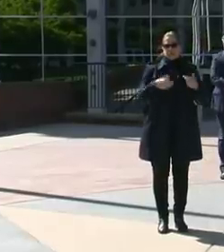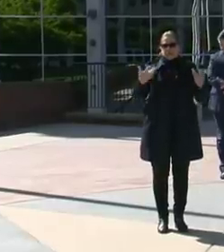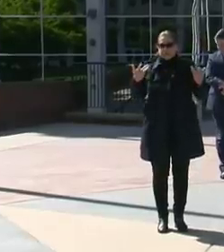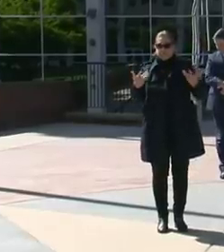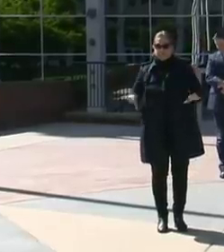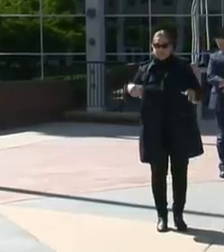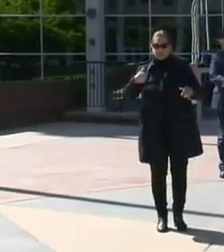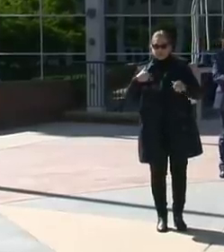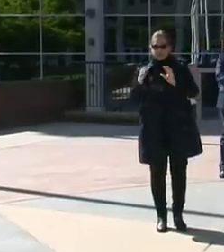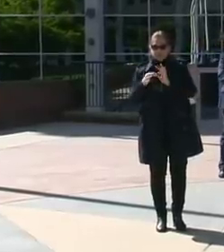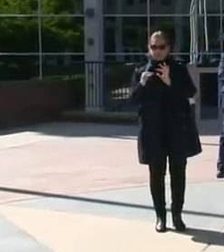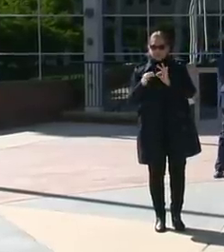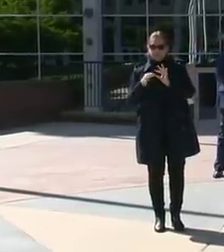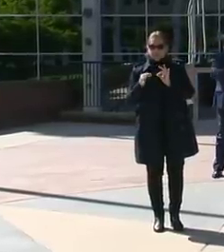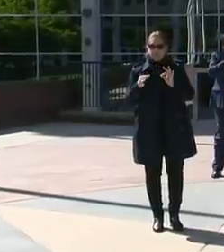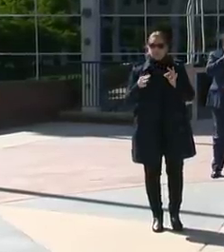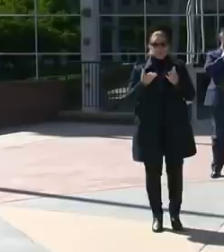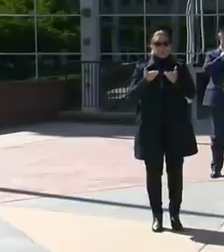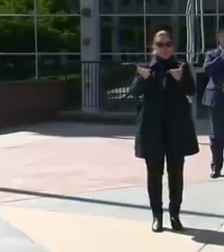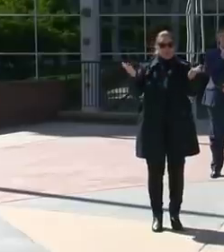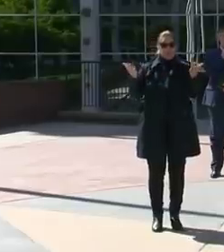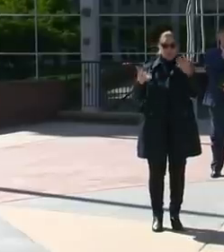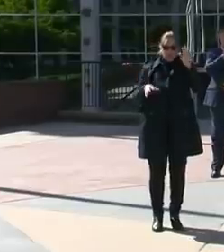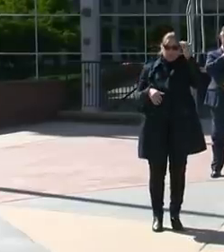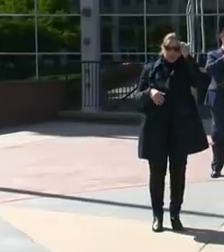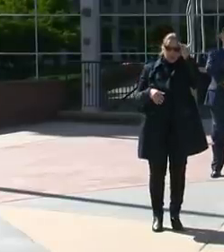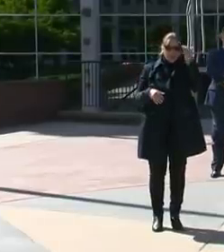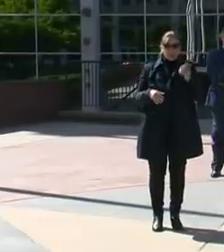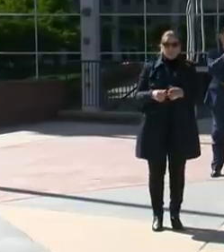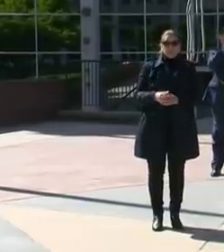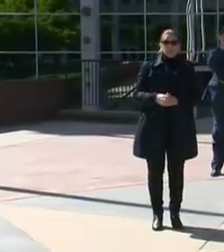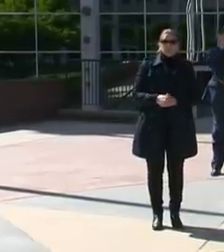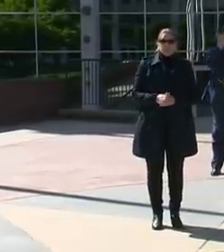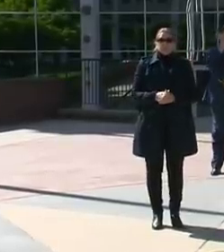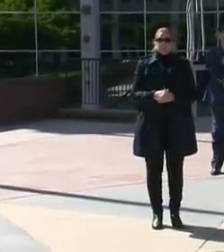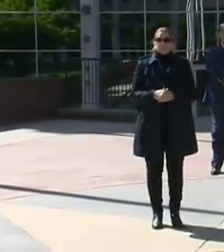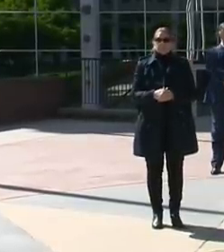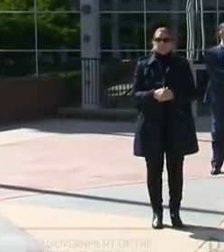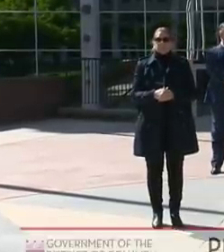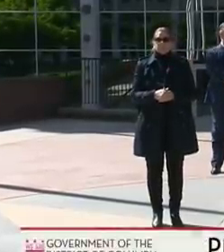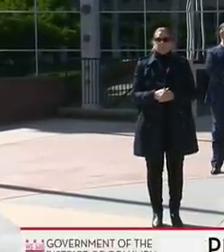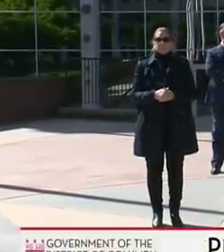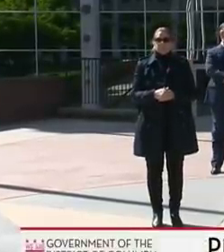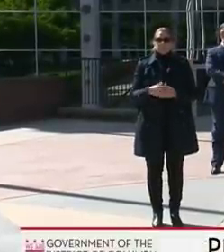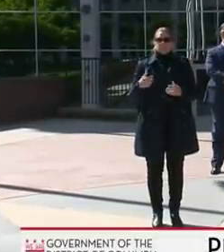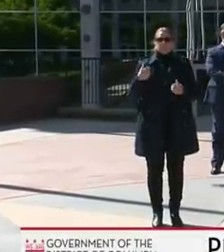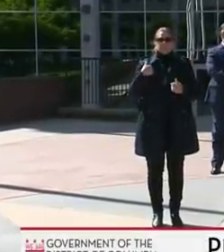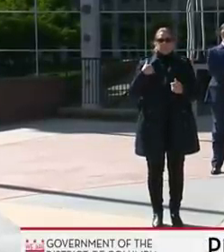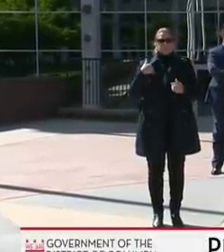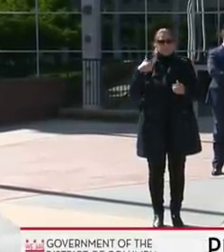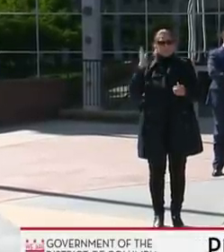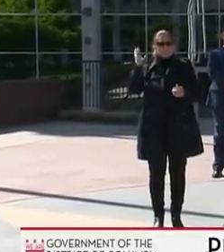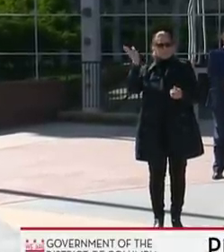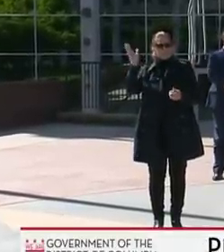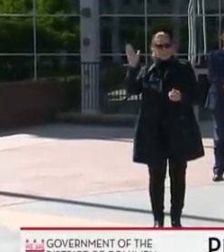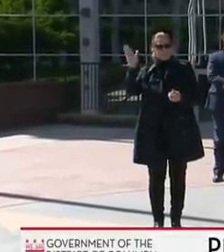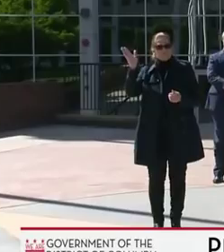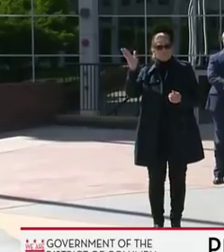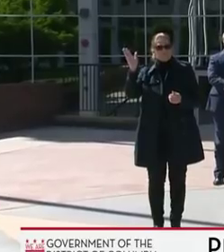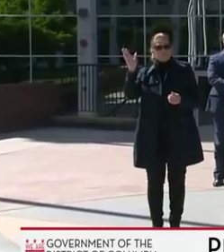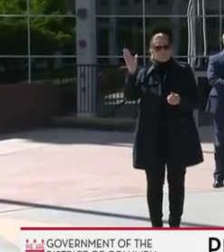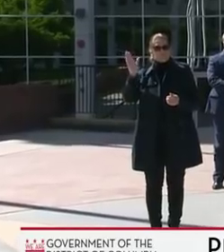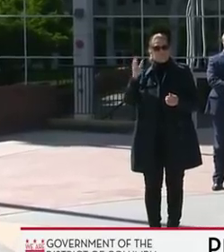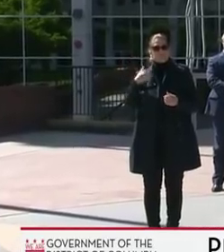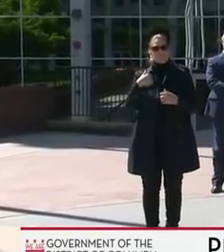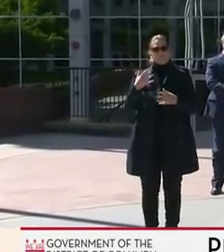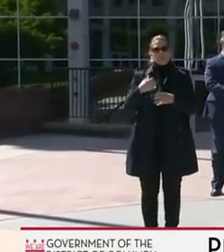many of you know, on the day before a legislative meeting, I have a press conference. We thought it was easier for all of you if we combined the two press conferences rather than